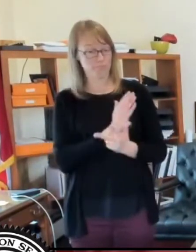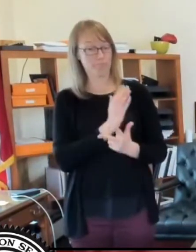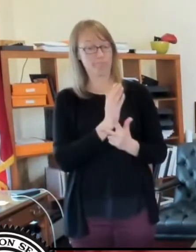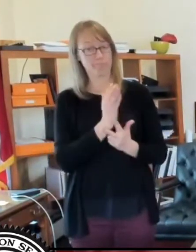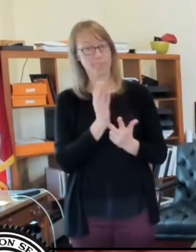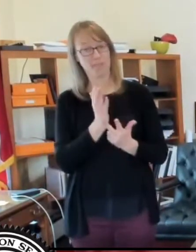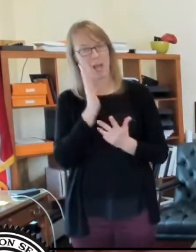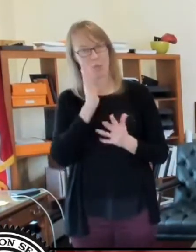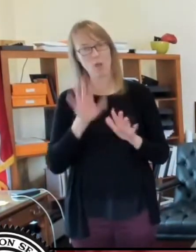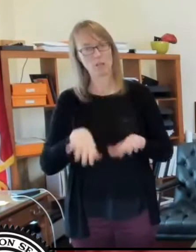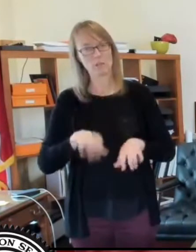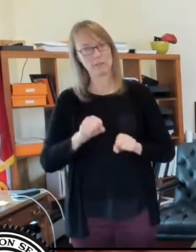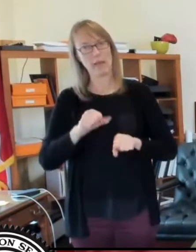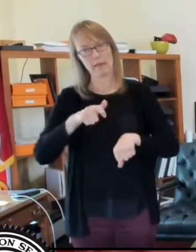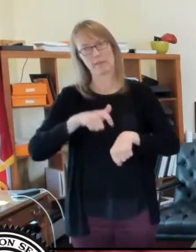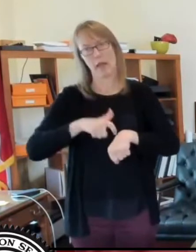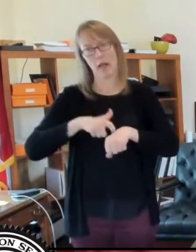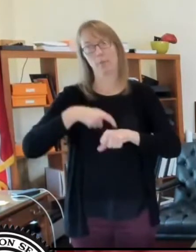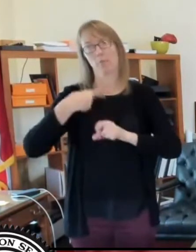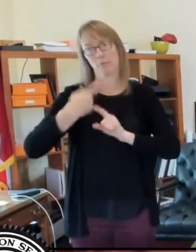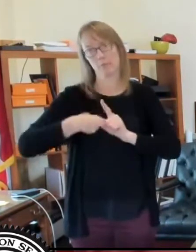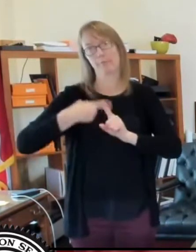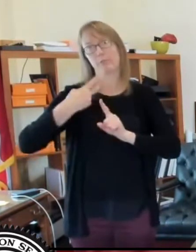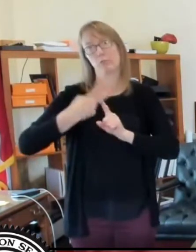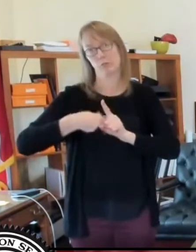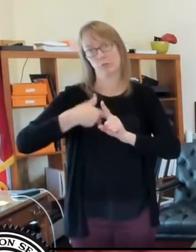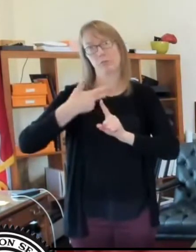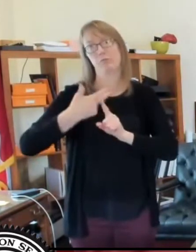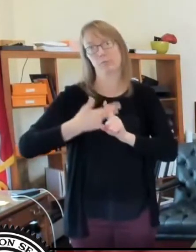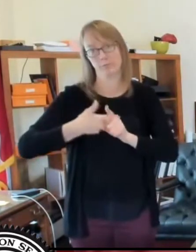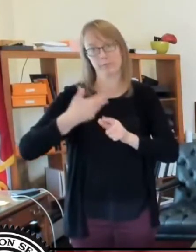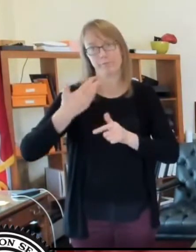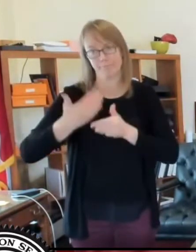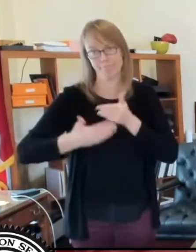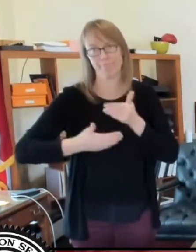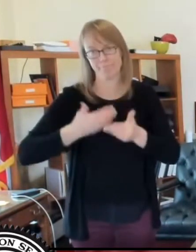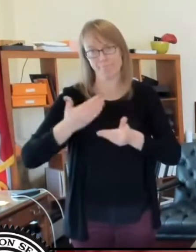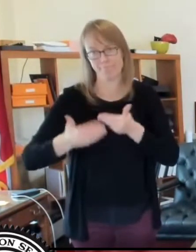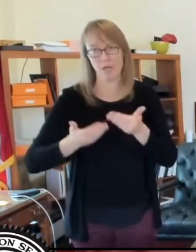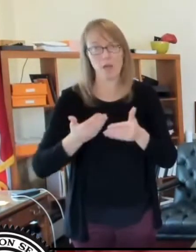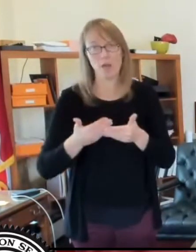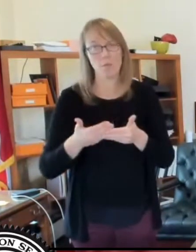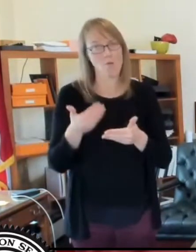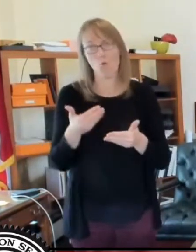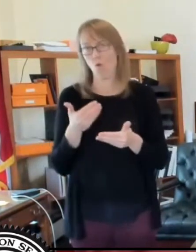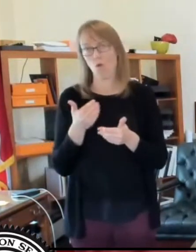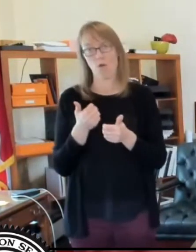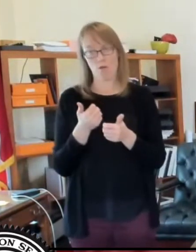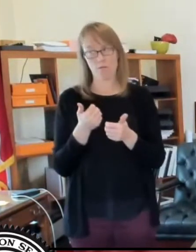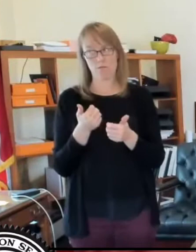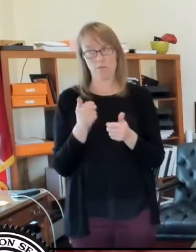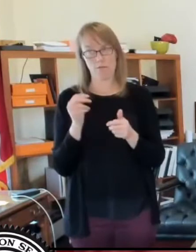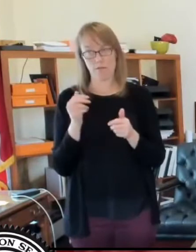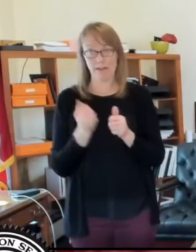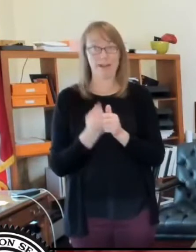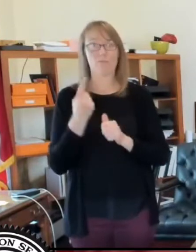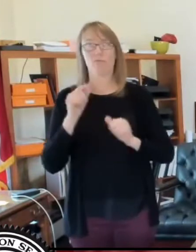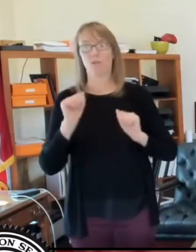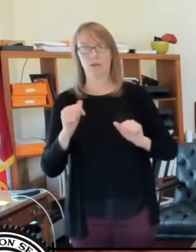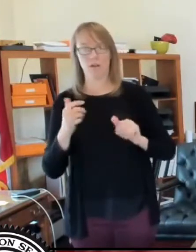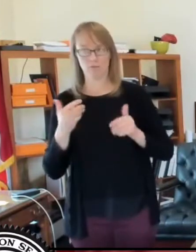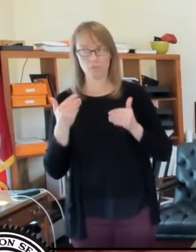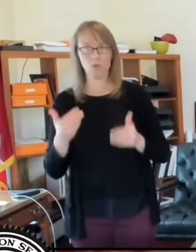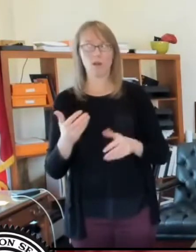say a while, I mean months, not years. But so we have to get started,